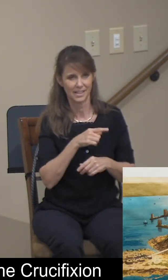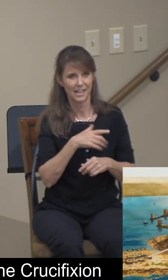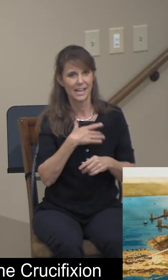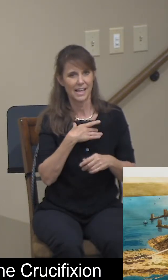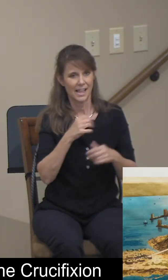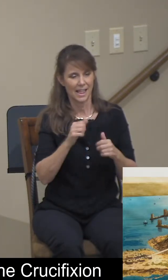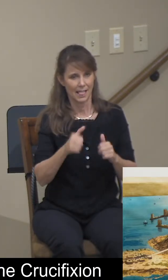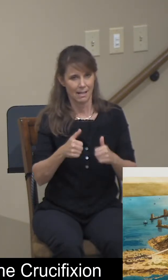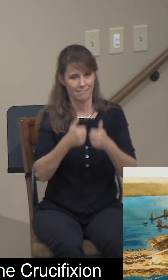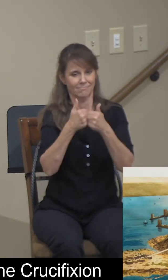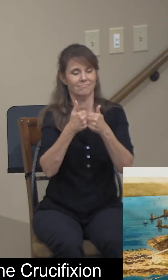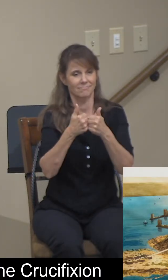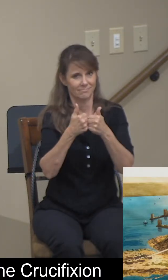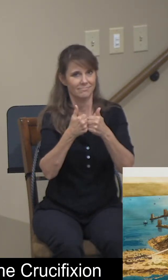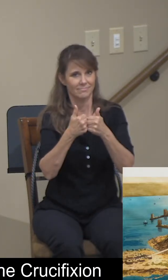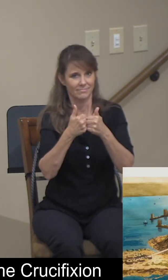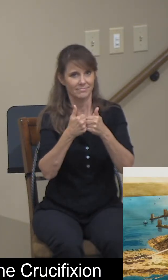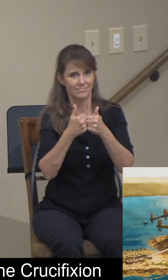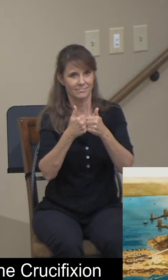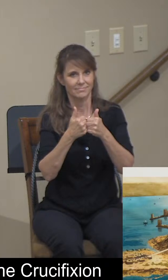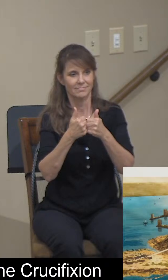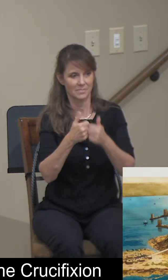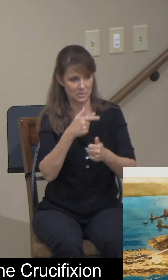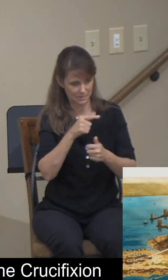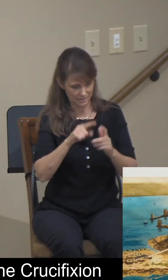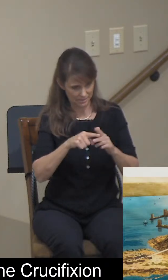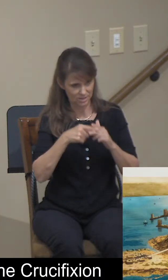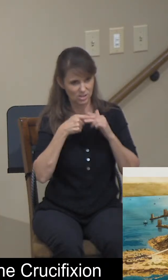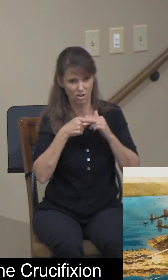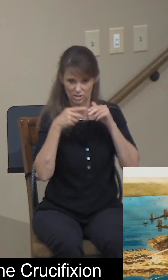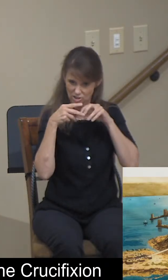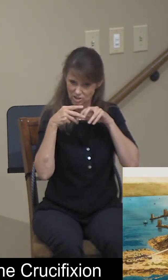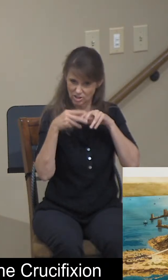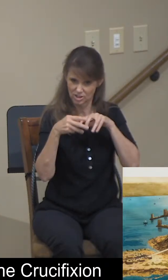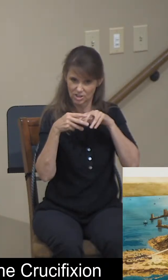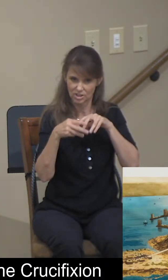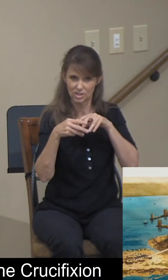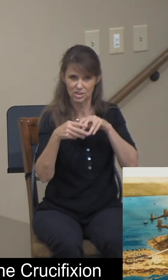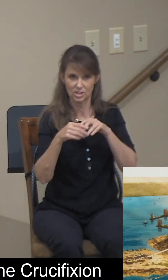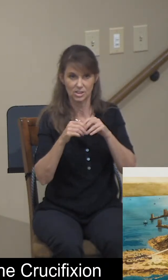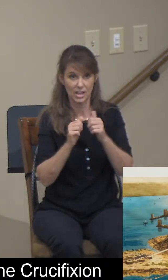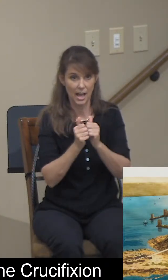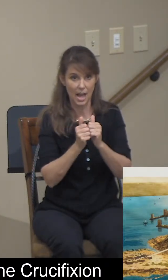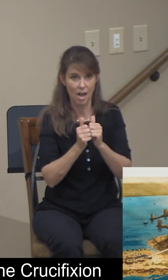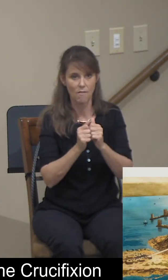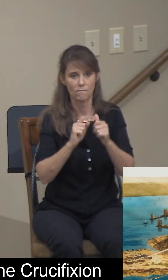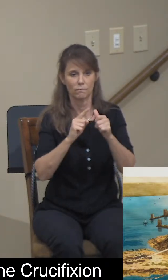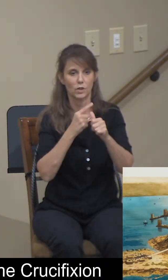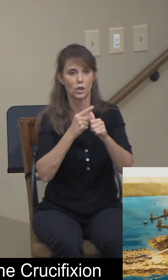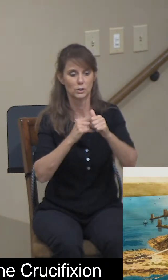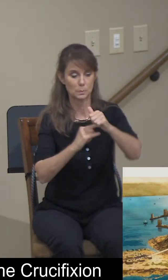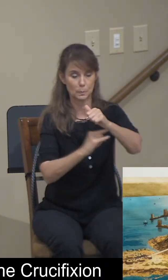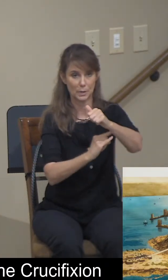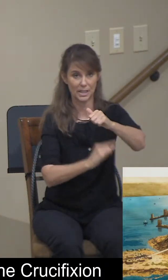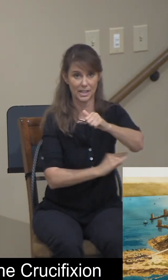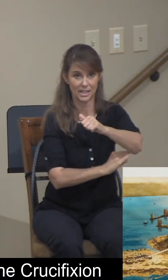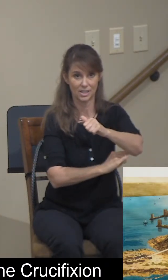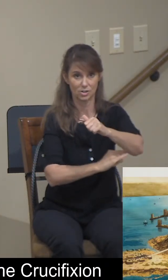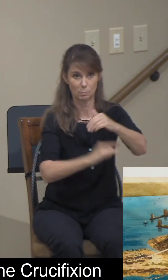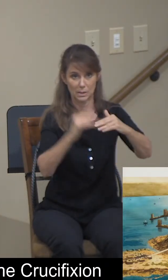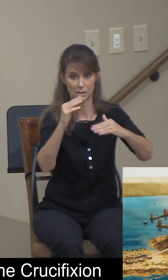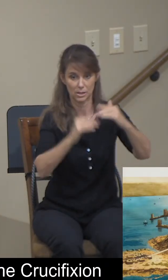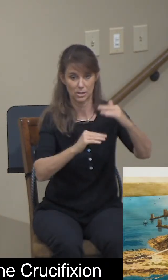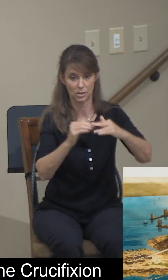that Alexander lived for. He began his siege by first attempting to build a bridge that his army could cross. You can see that little stretch of